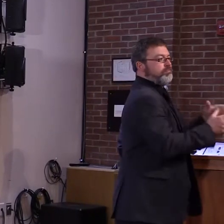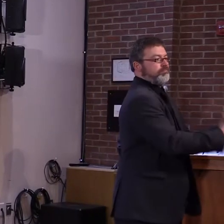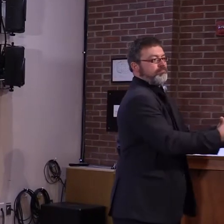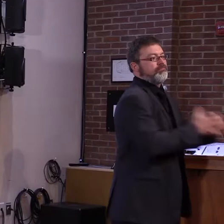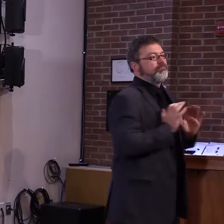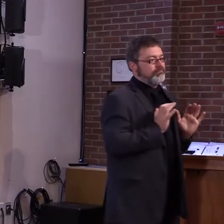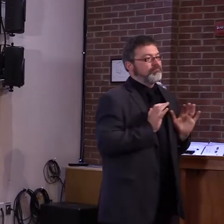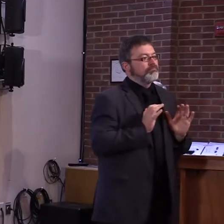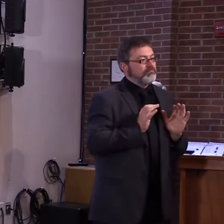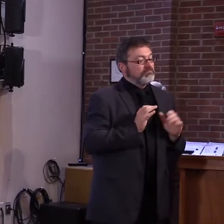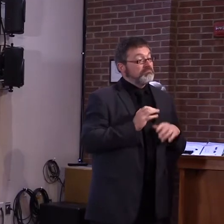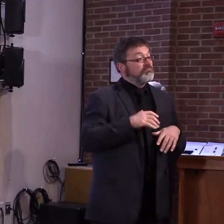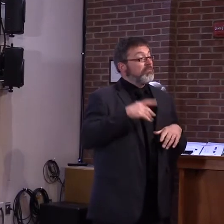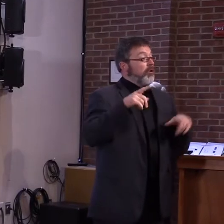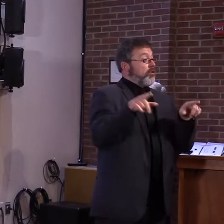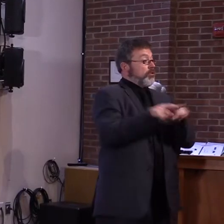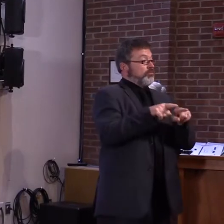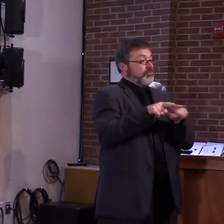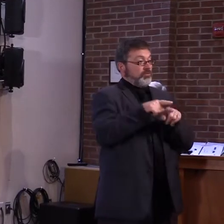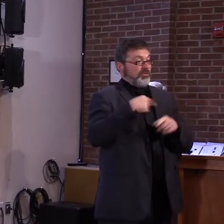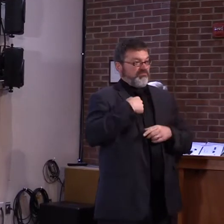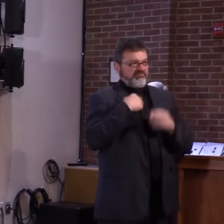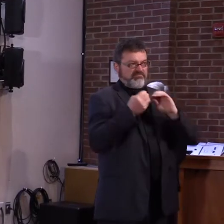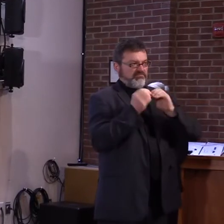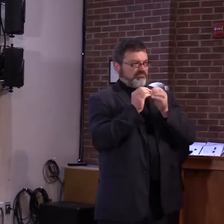our data dashboard at